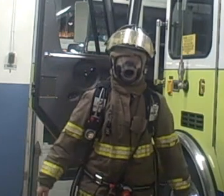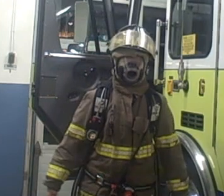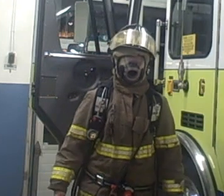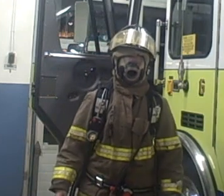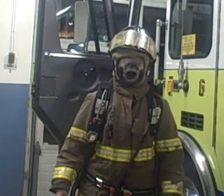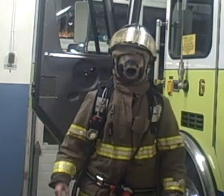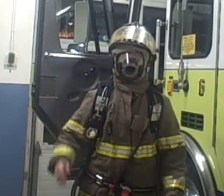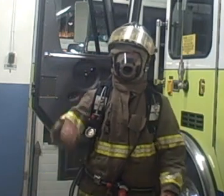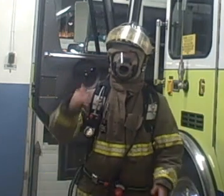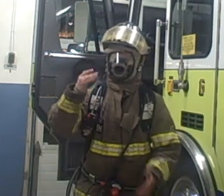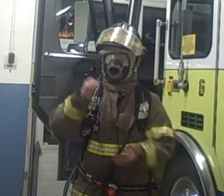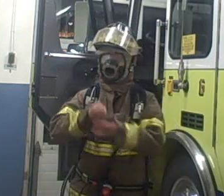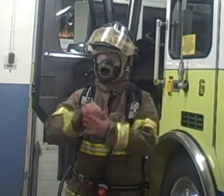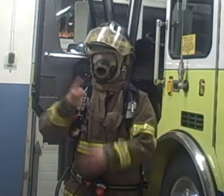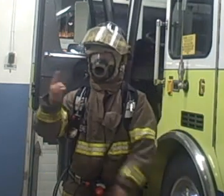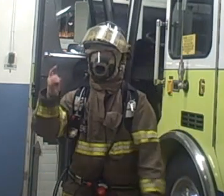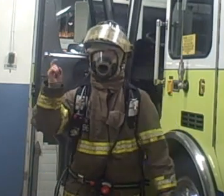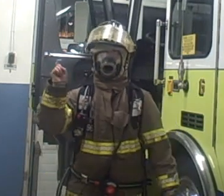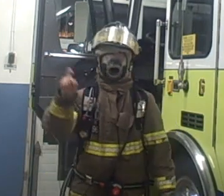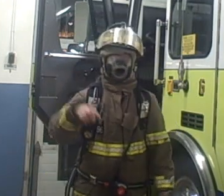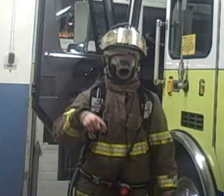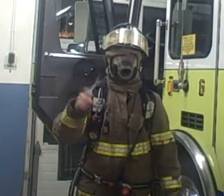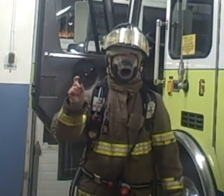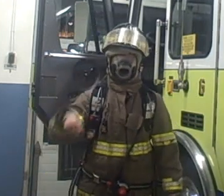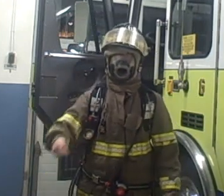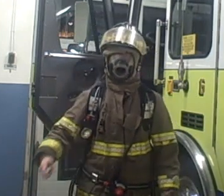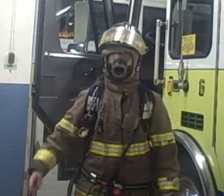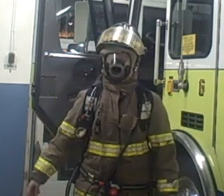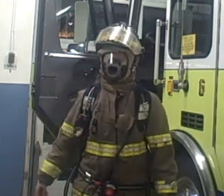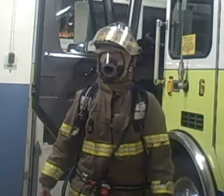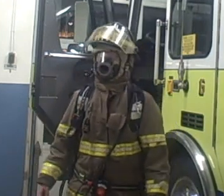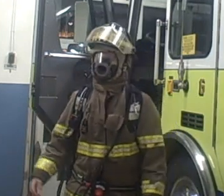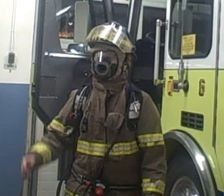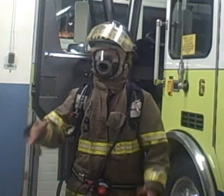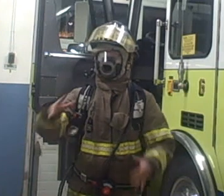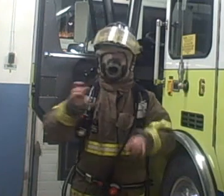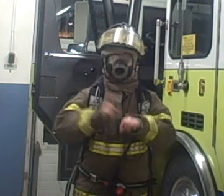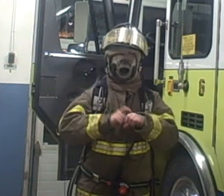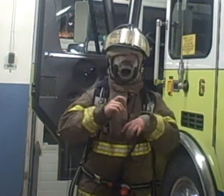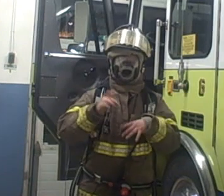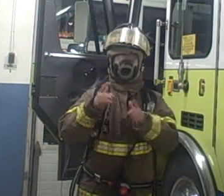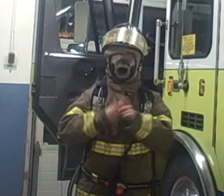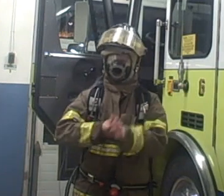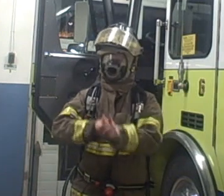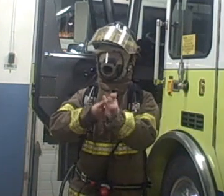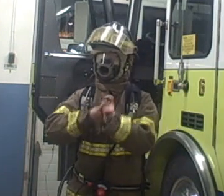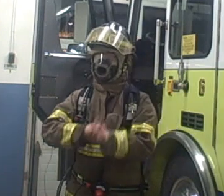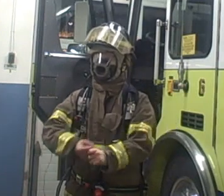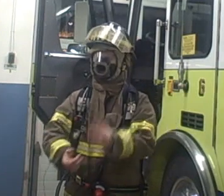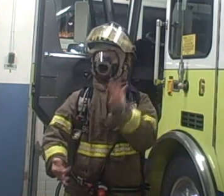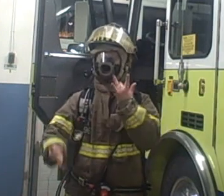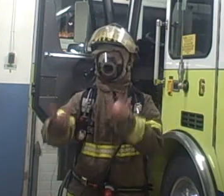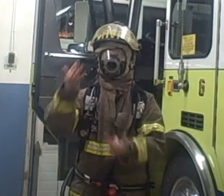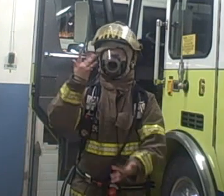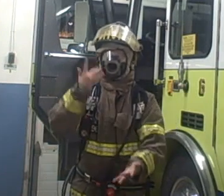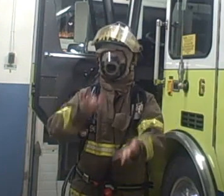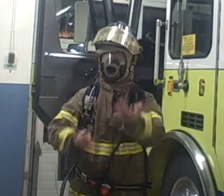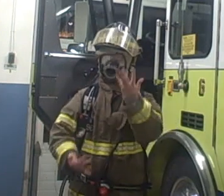his job, yeah, to help the ones in need. But every time he ran into